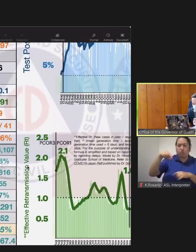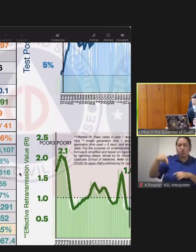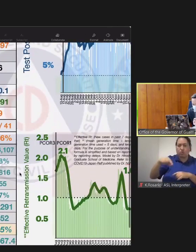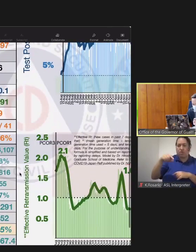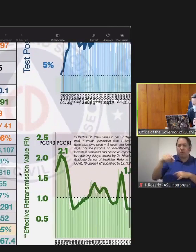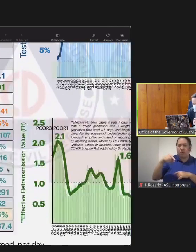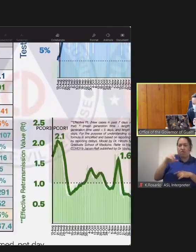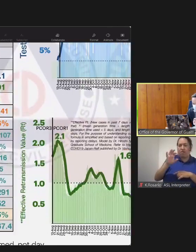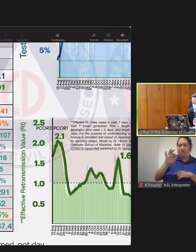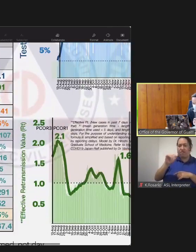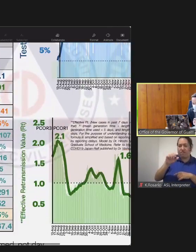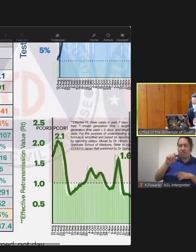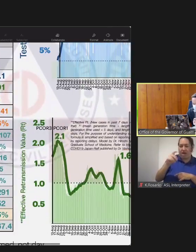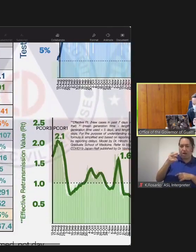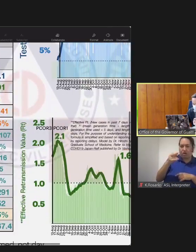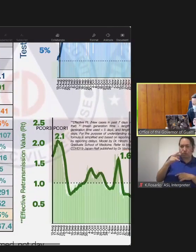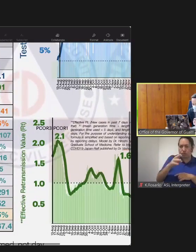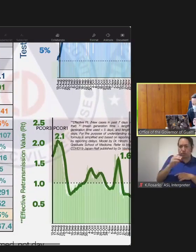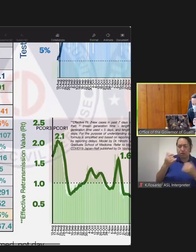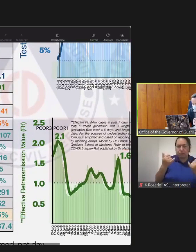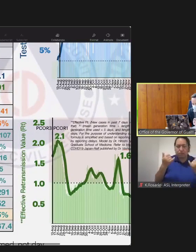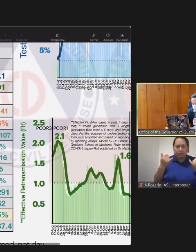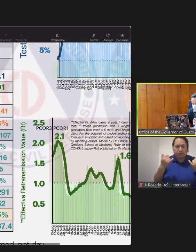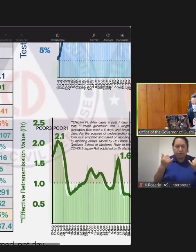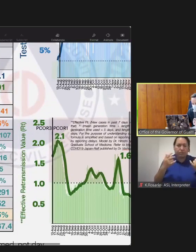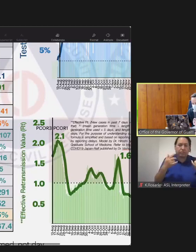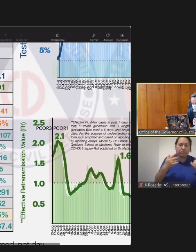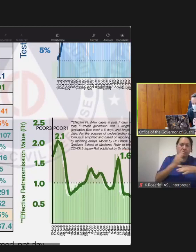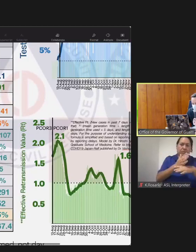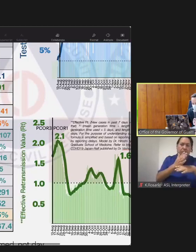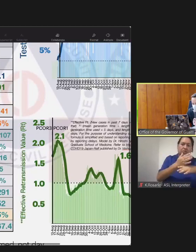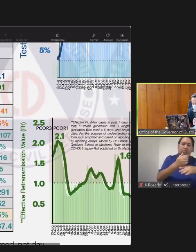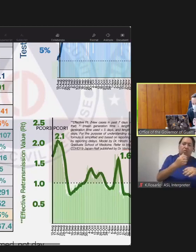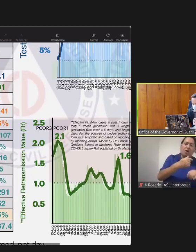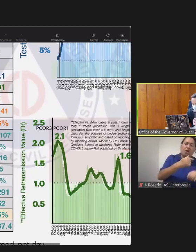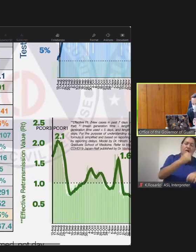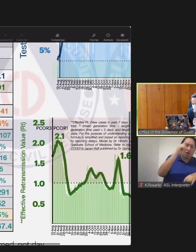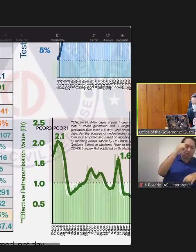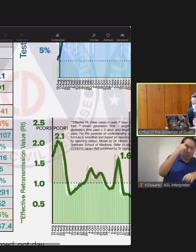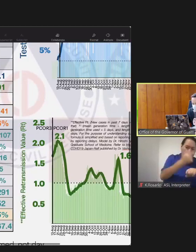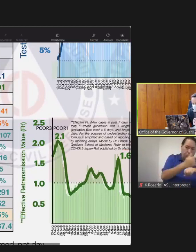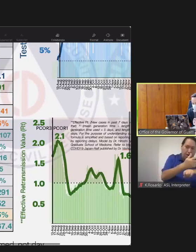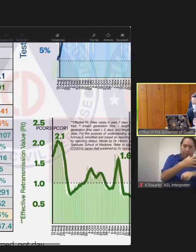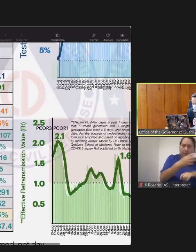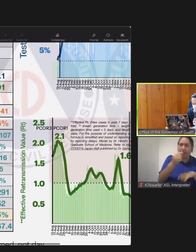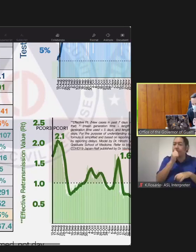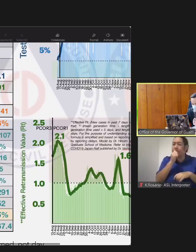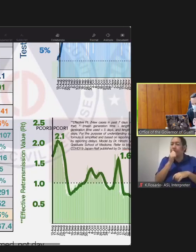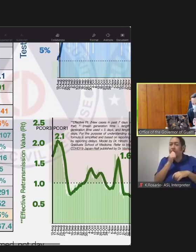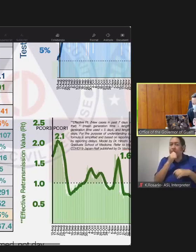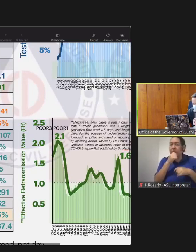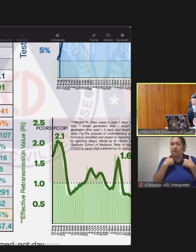terms of vaccinations, between Gov Guam and private entities, there's